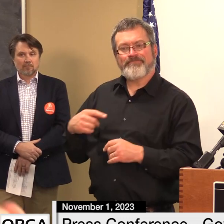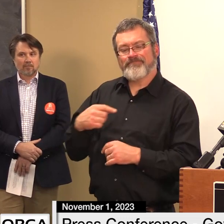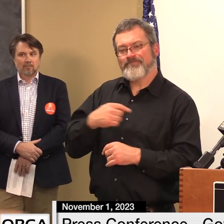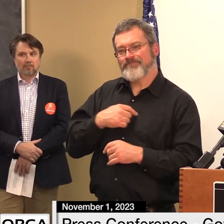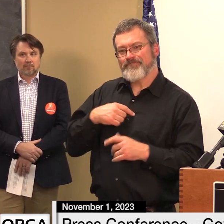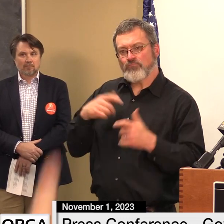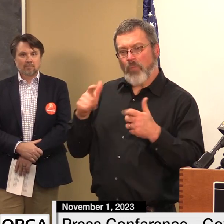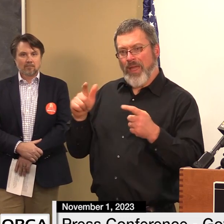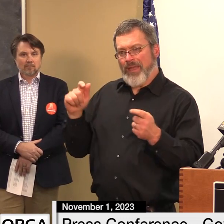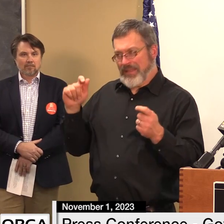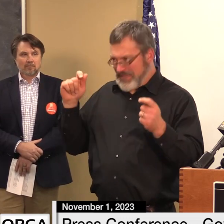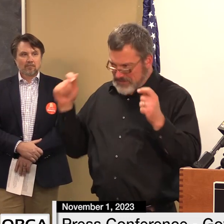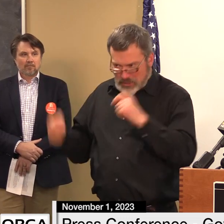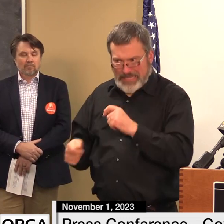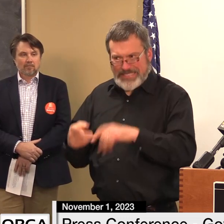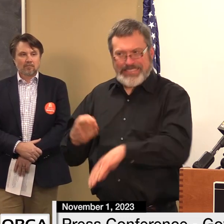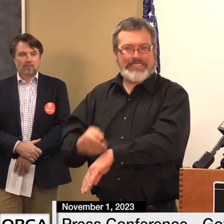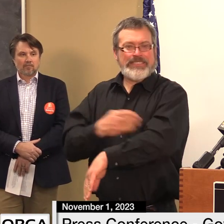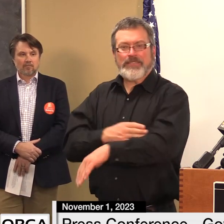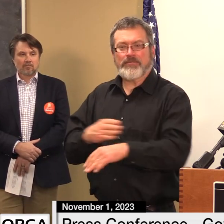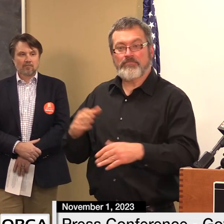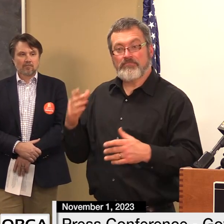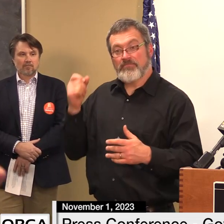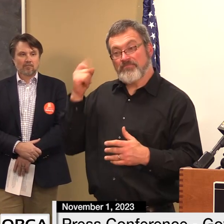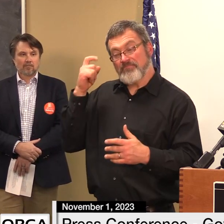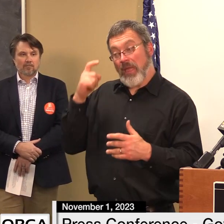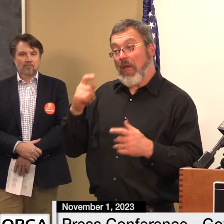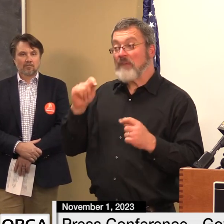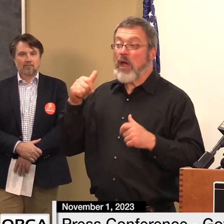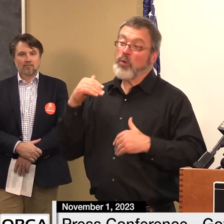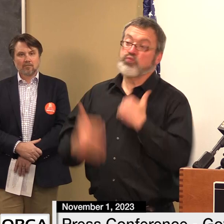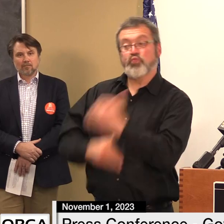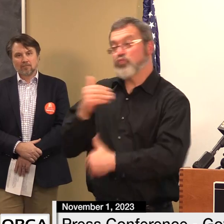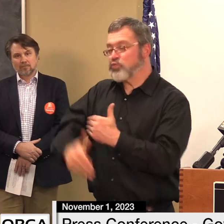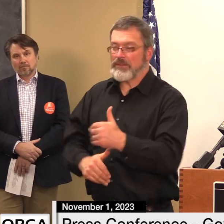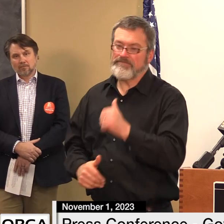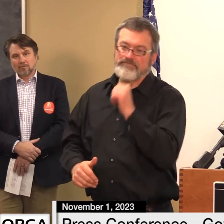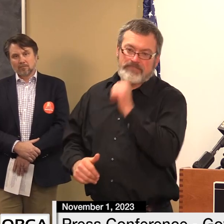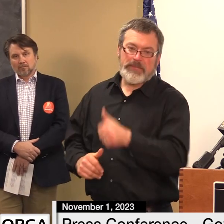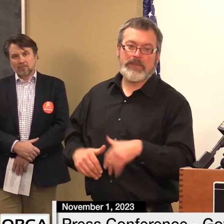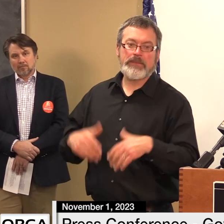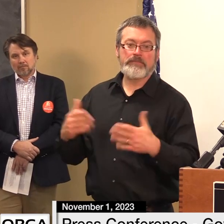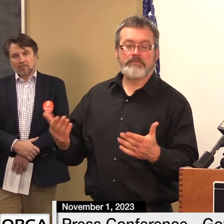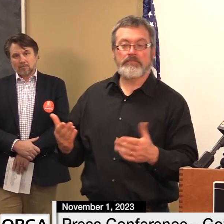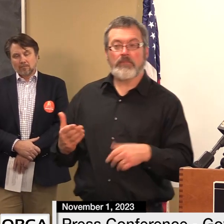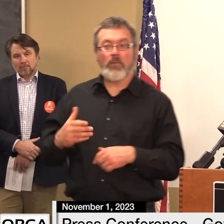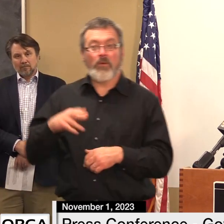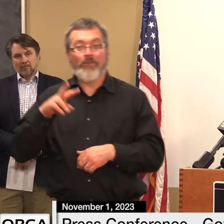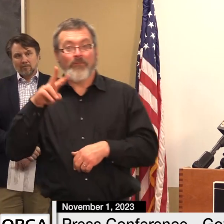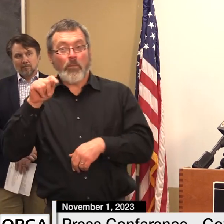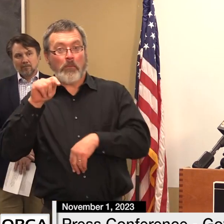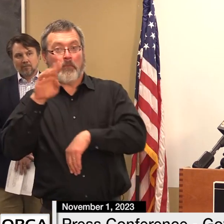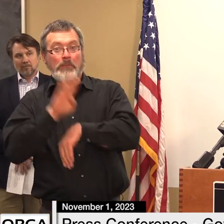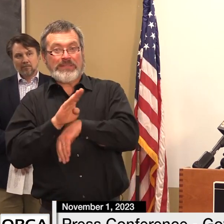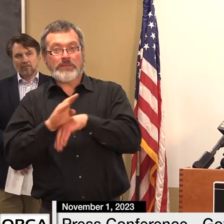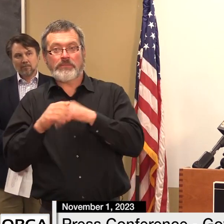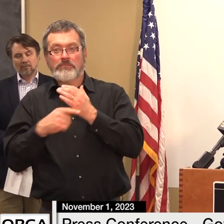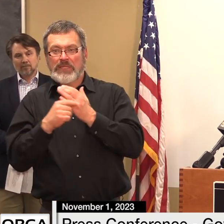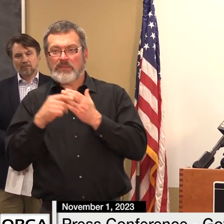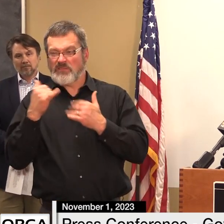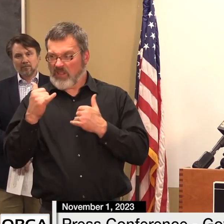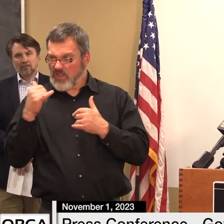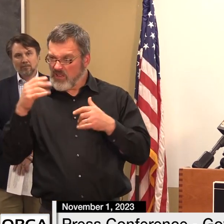ever since, but not quick enough, obviously. And you're shipping these young people out of state for treatment? We